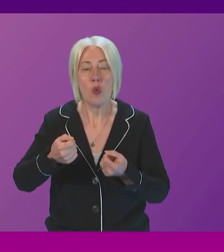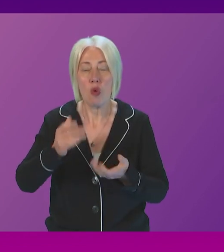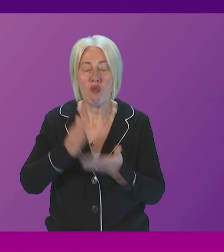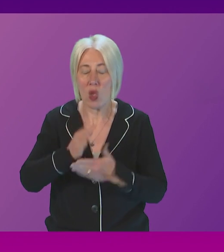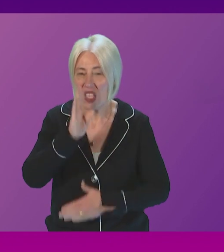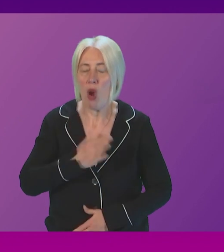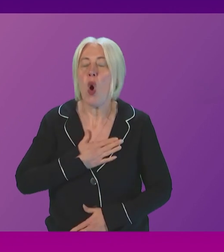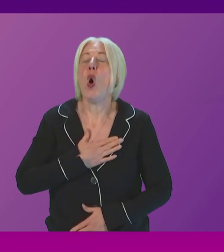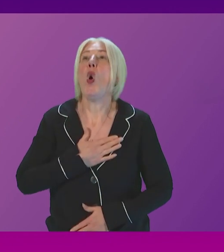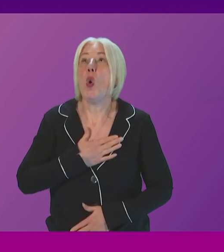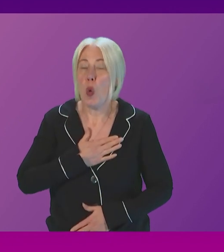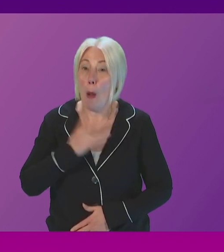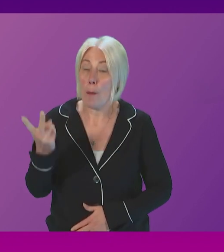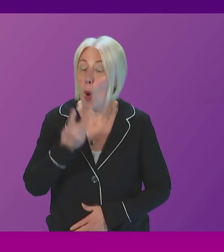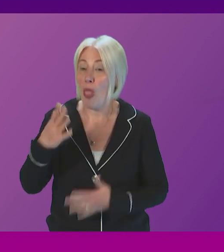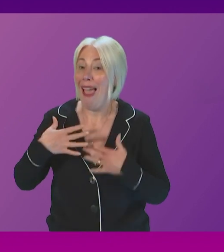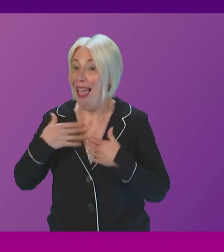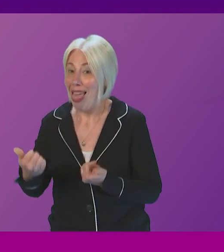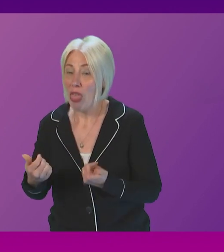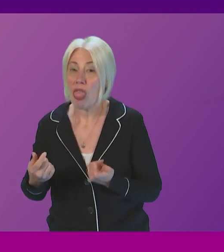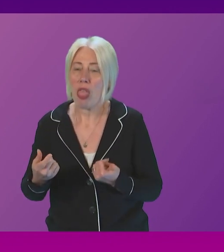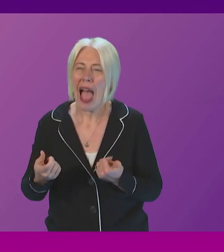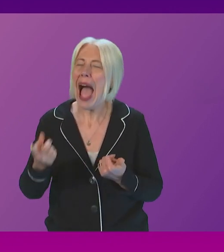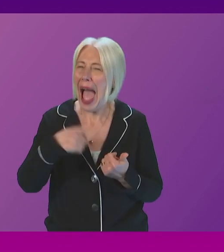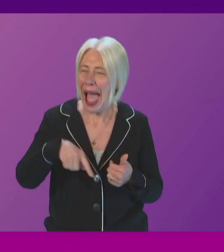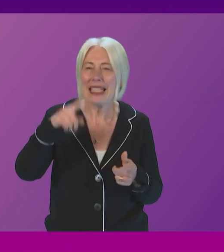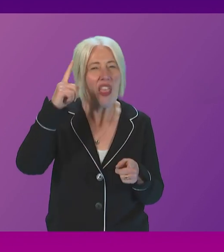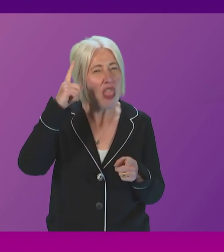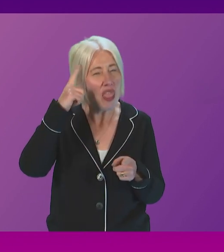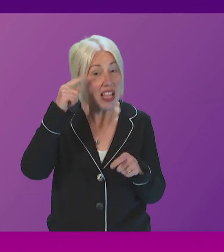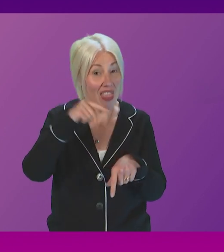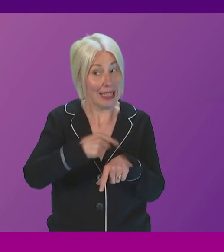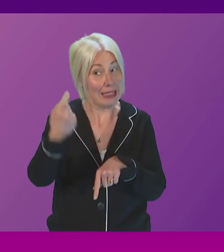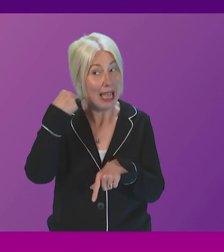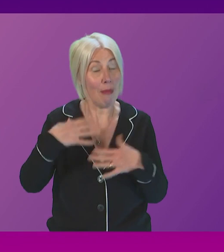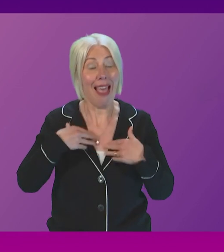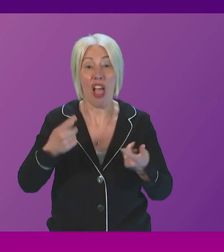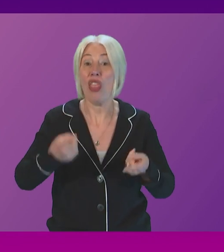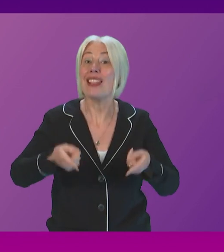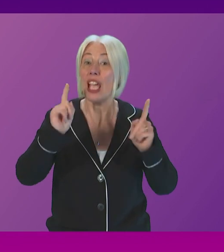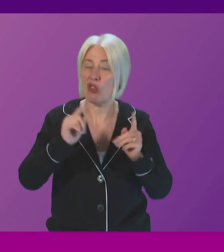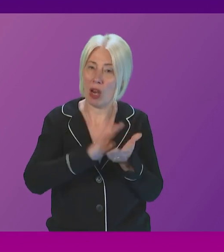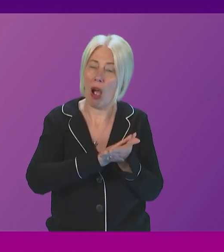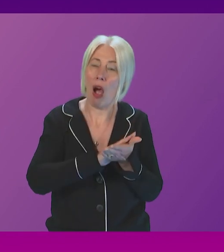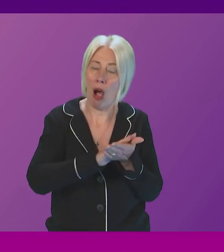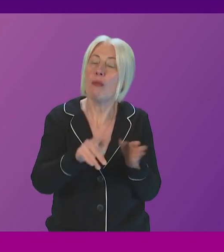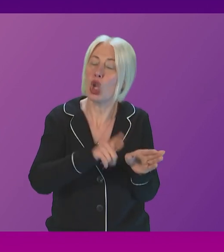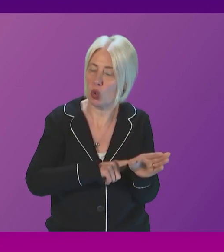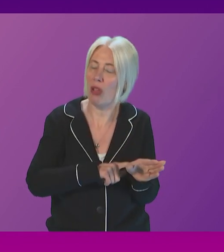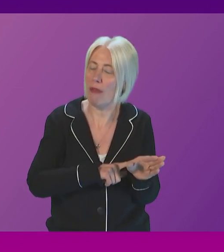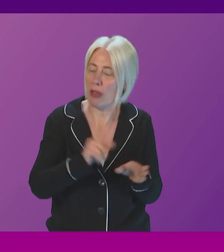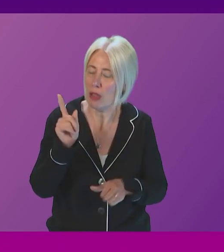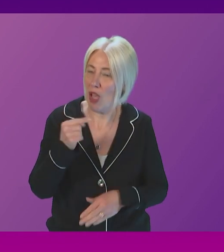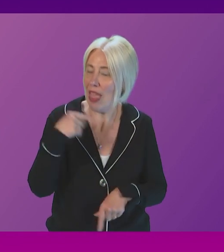seriously indeed by both the health service and, I recall, by the then health secretary, Hamza Yusuf, when he was first minister.